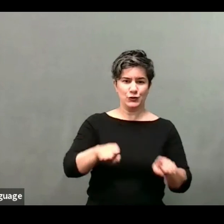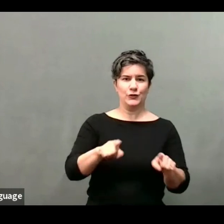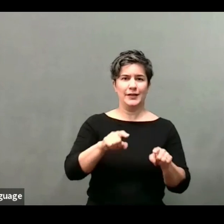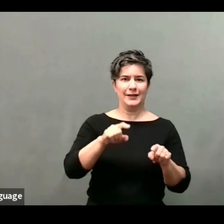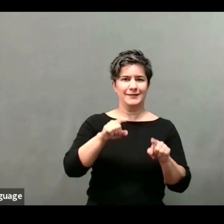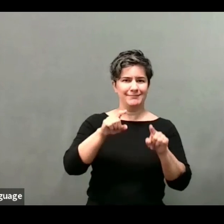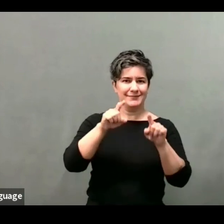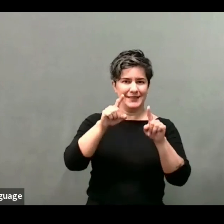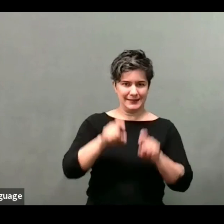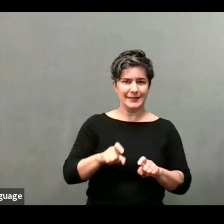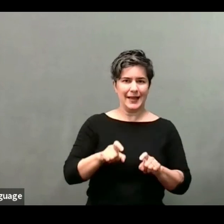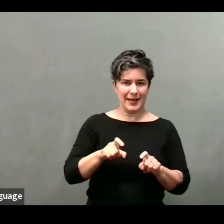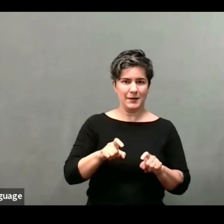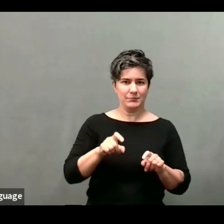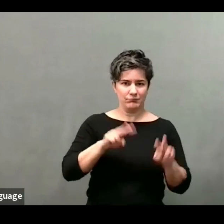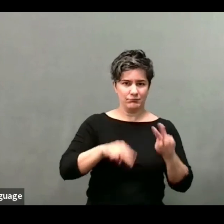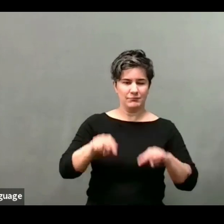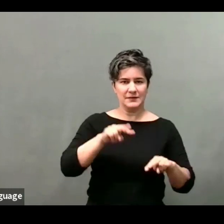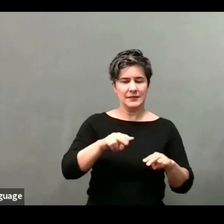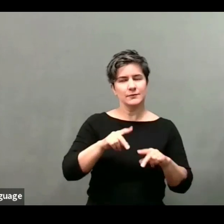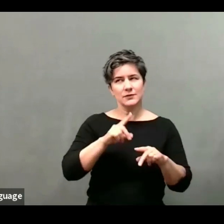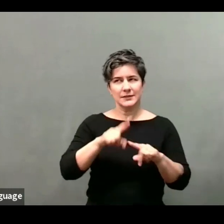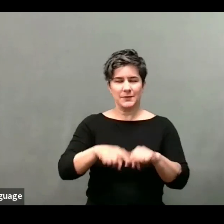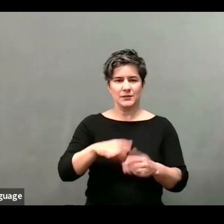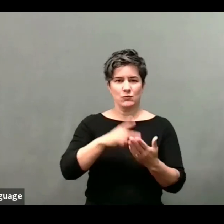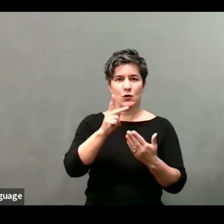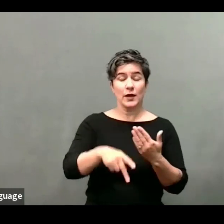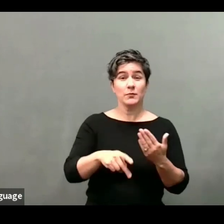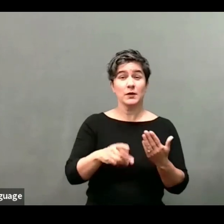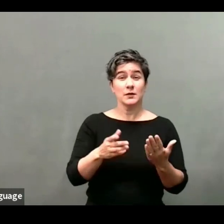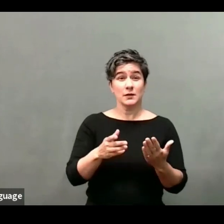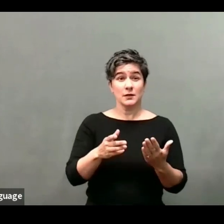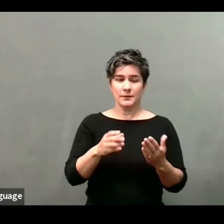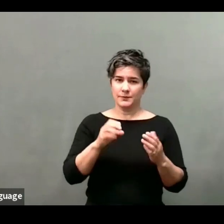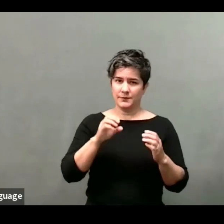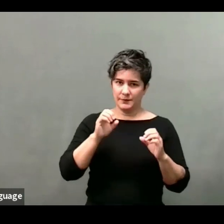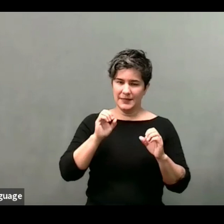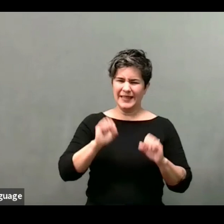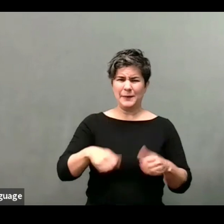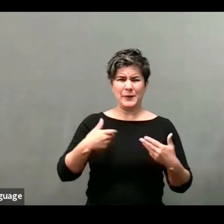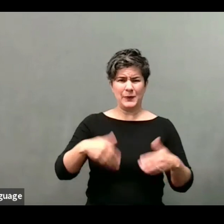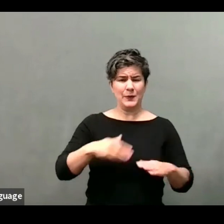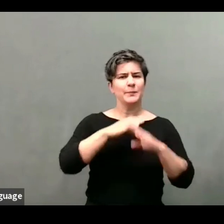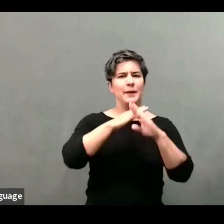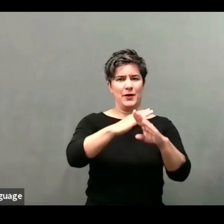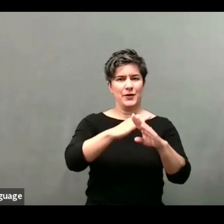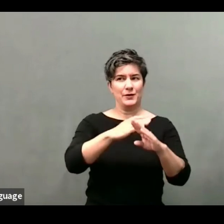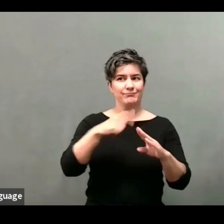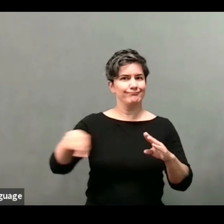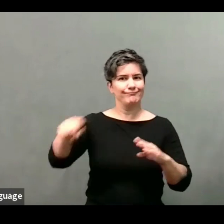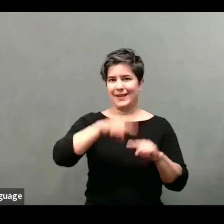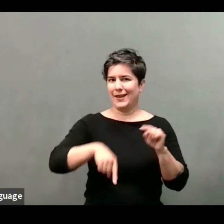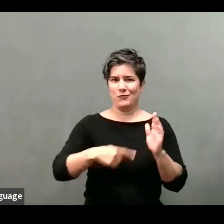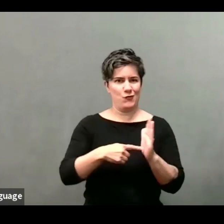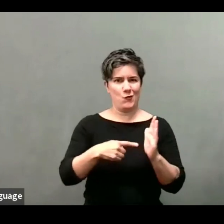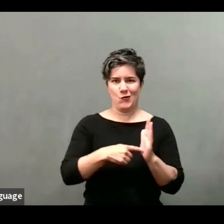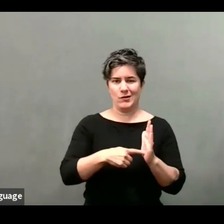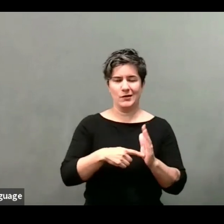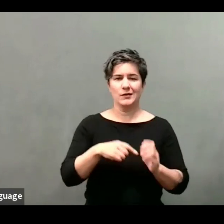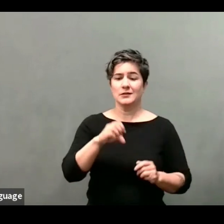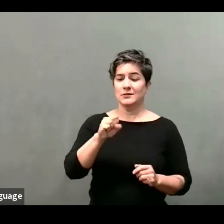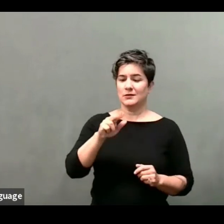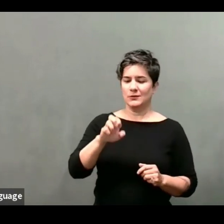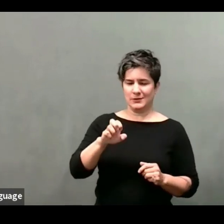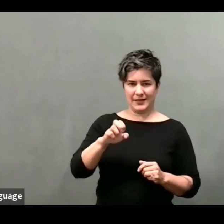that does depend a little bit on the program, it can be prohibitively expensive. So SANEs are